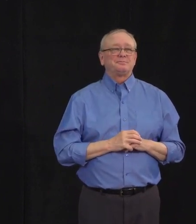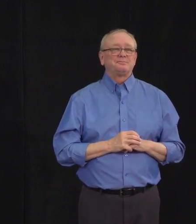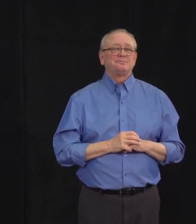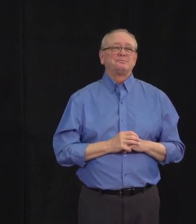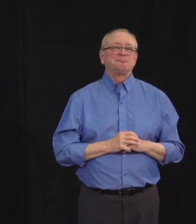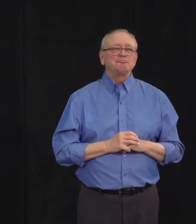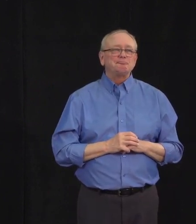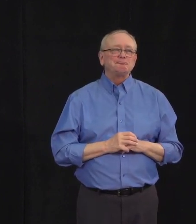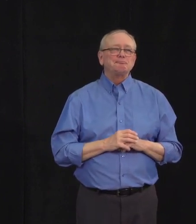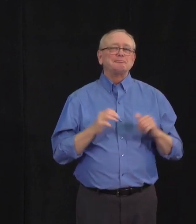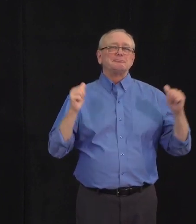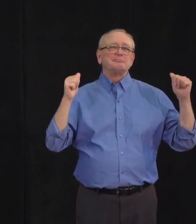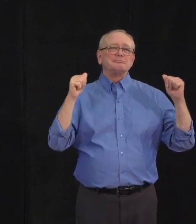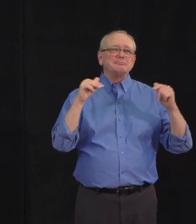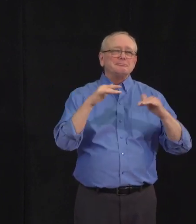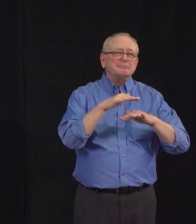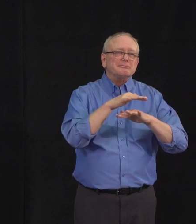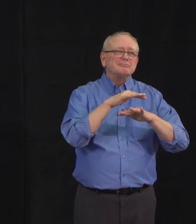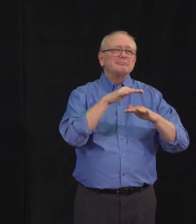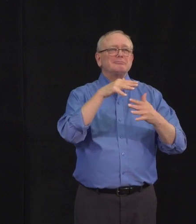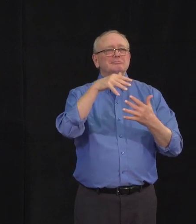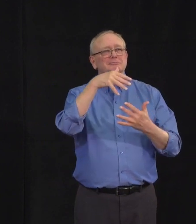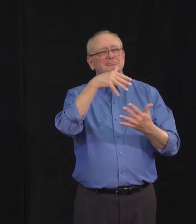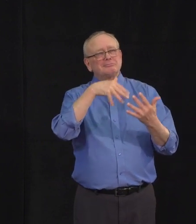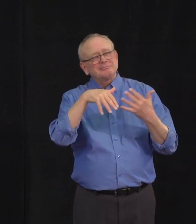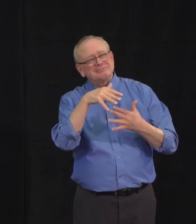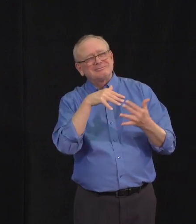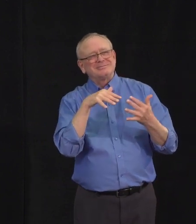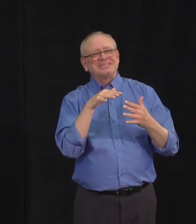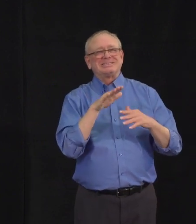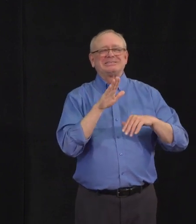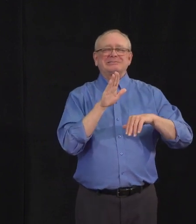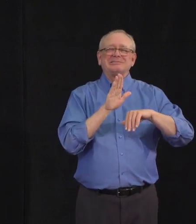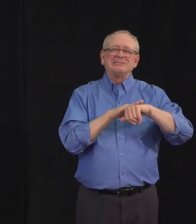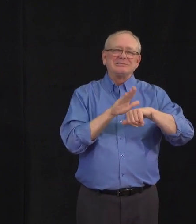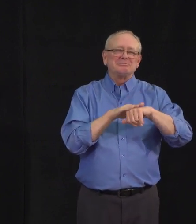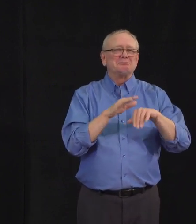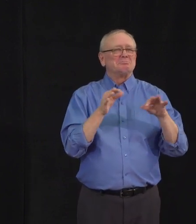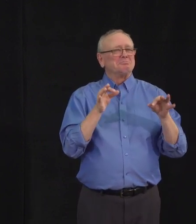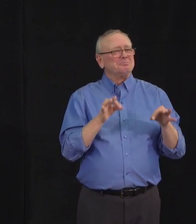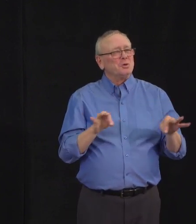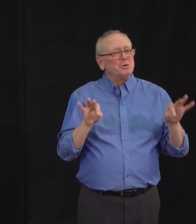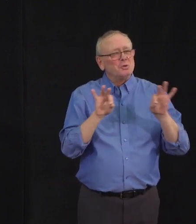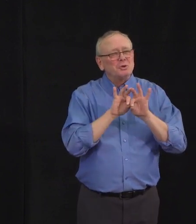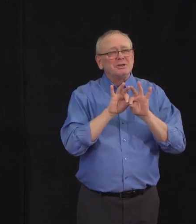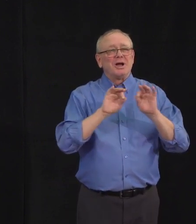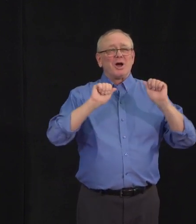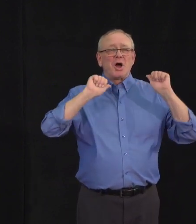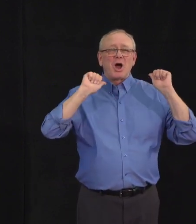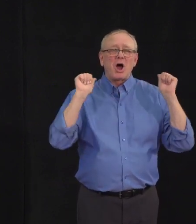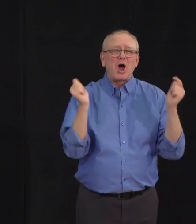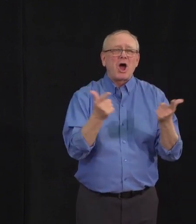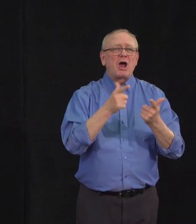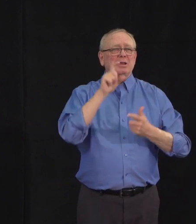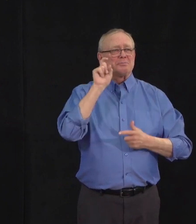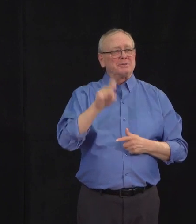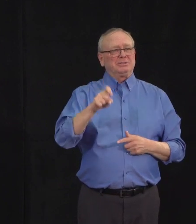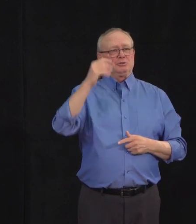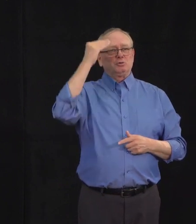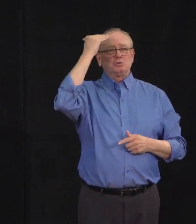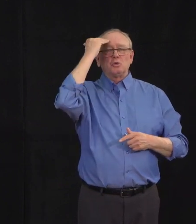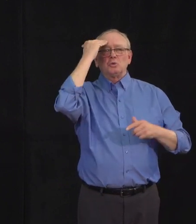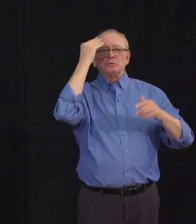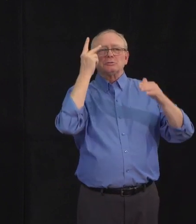the important piece of what we all need to be thinking about going forward is how we will learn to live with COVID for the foreseeable